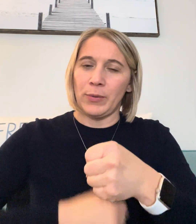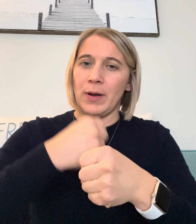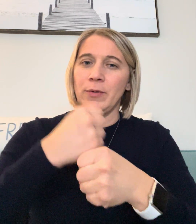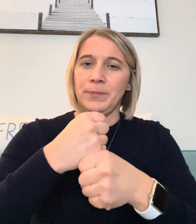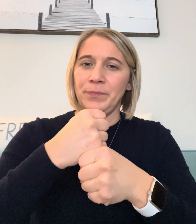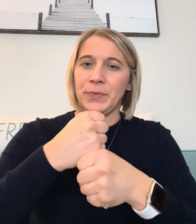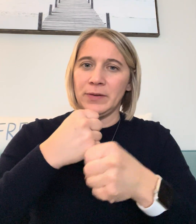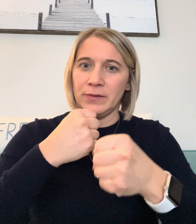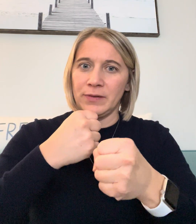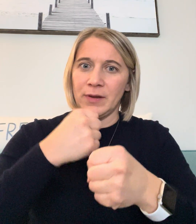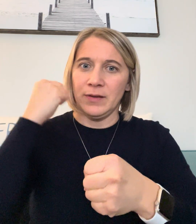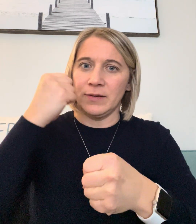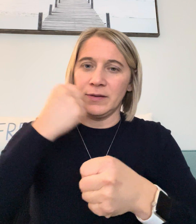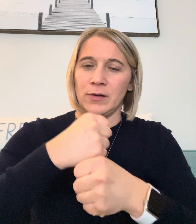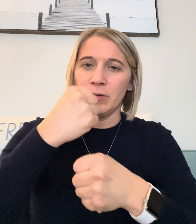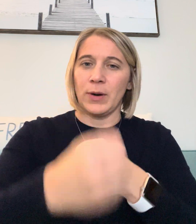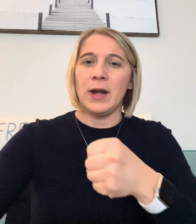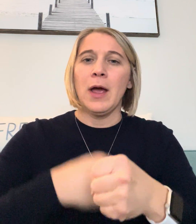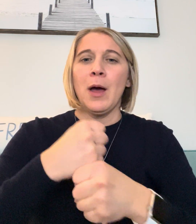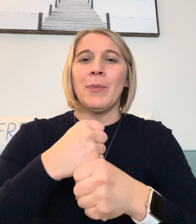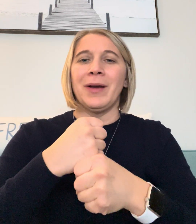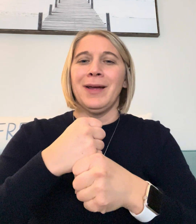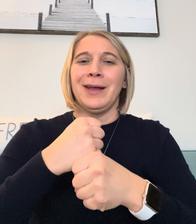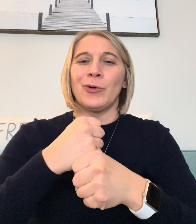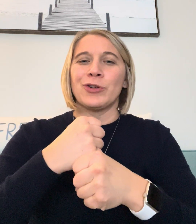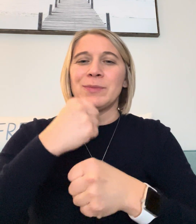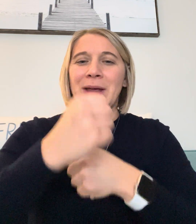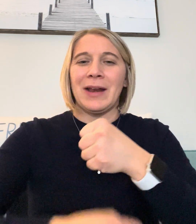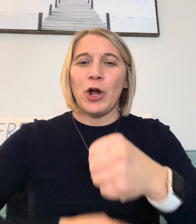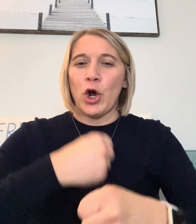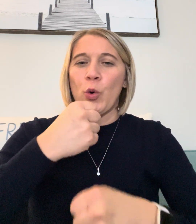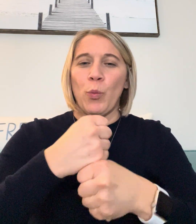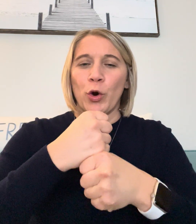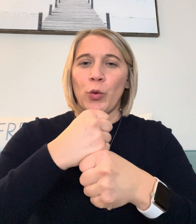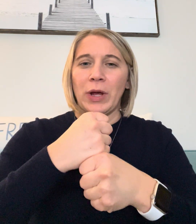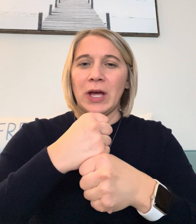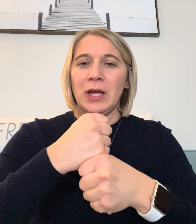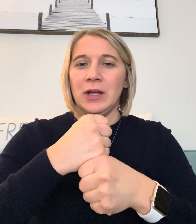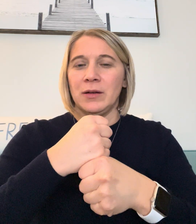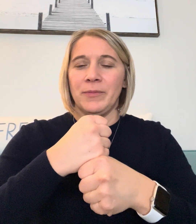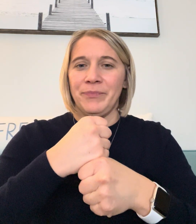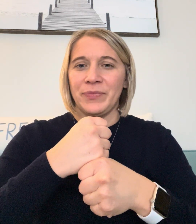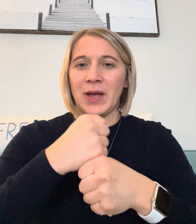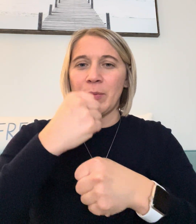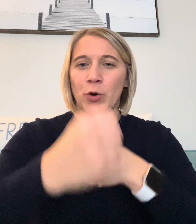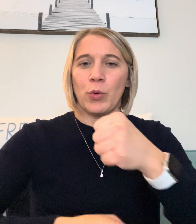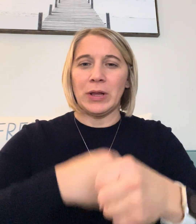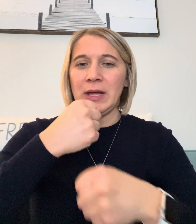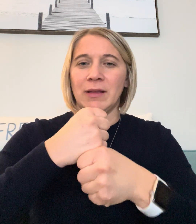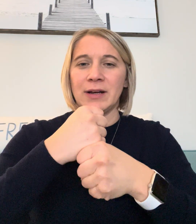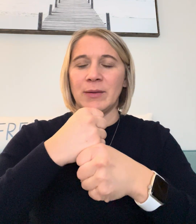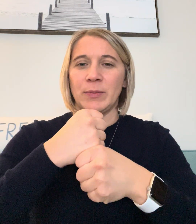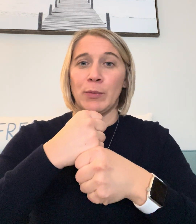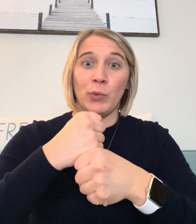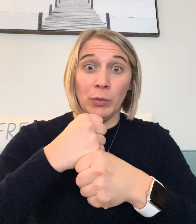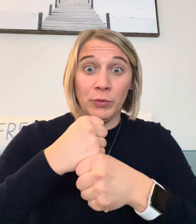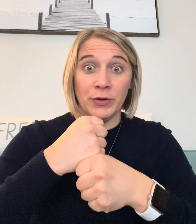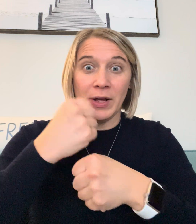around. This is the sun, this is the earth, right? But in order to make it more quick, to happen more quickly, a lot of times people will move their